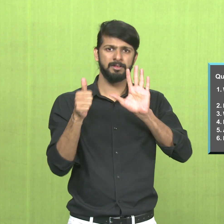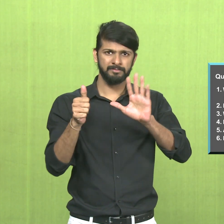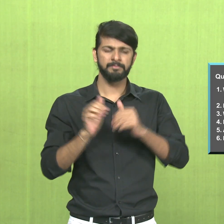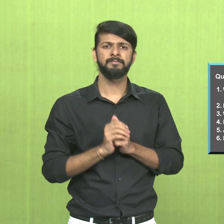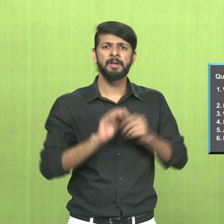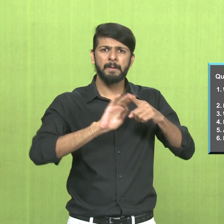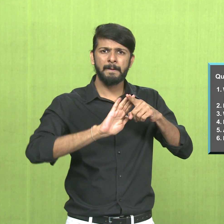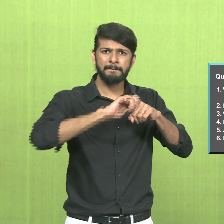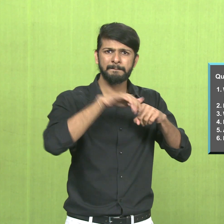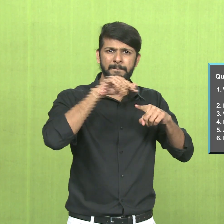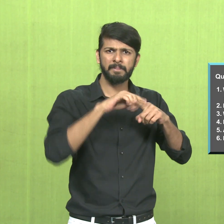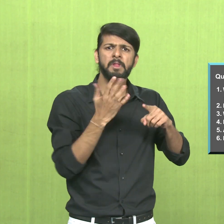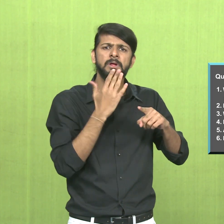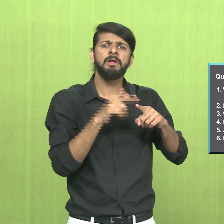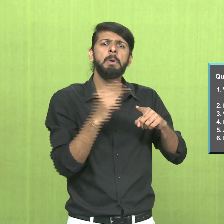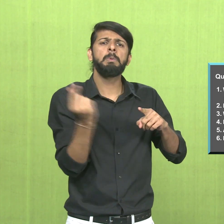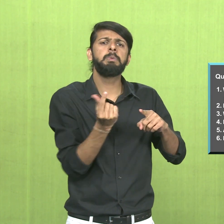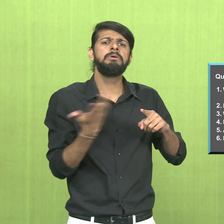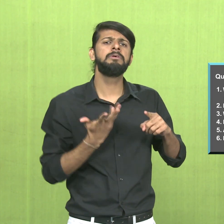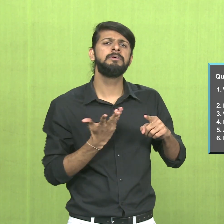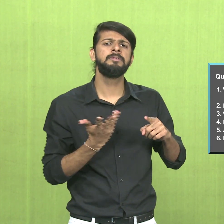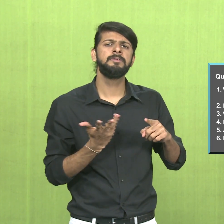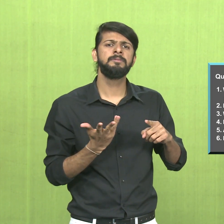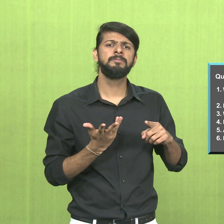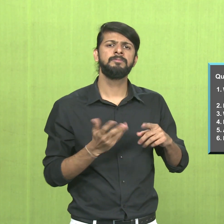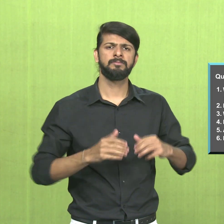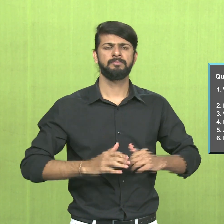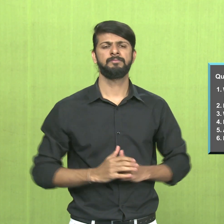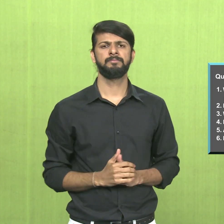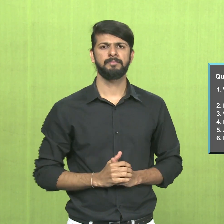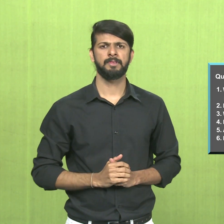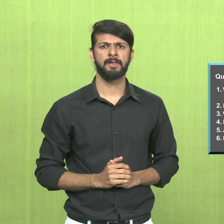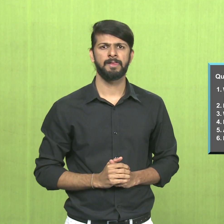Question number 6. How are pastel colors used?